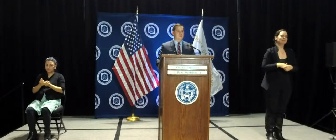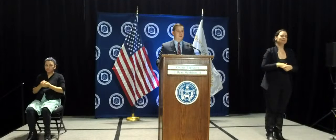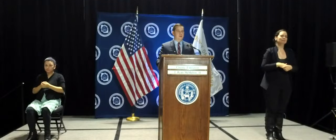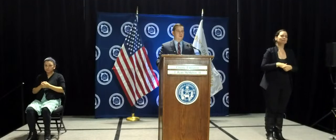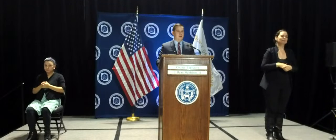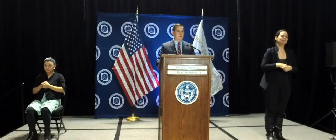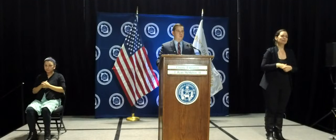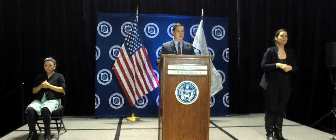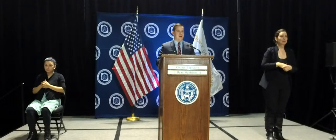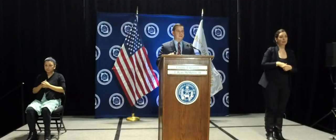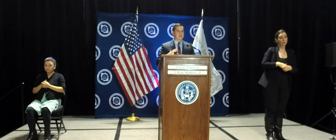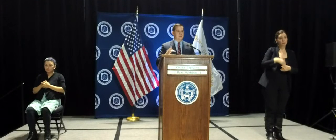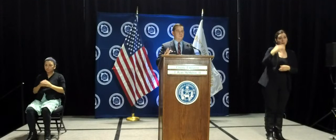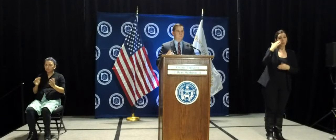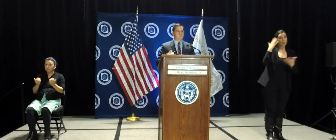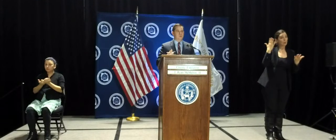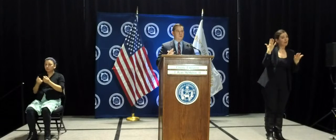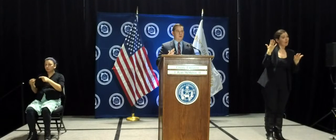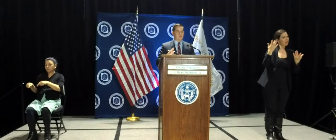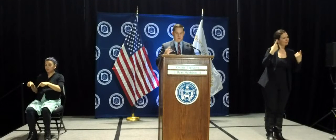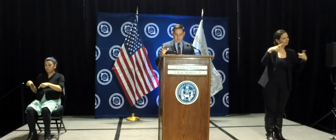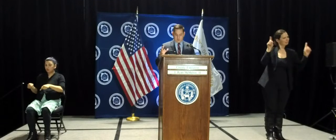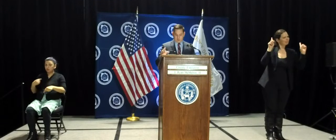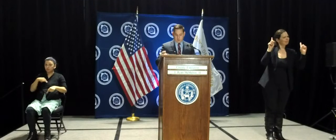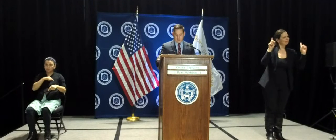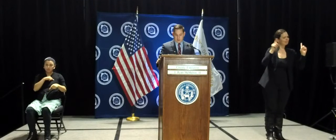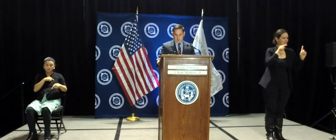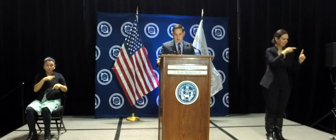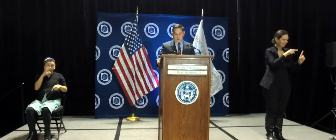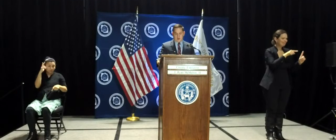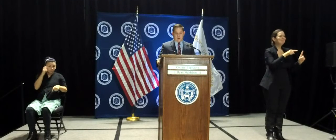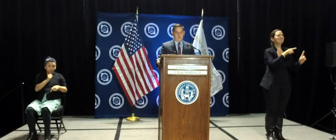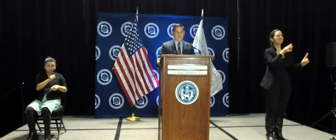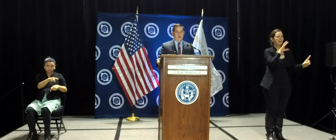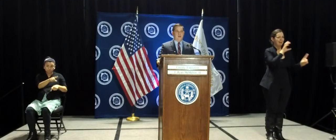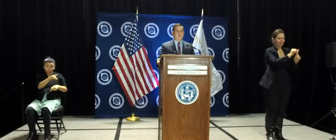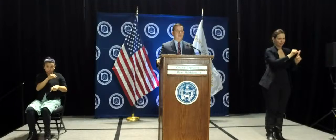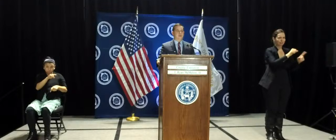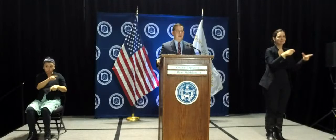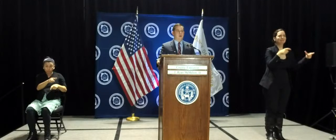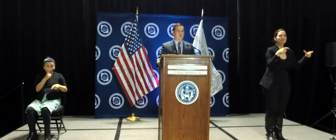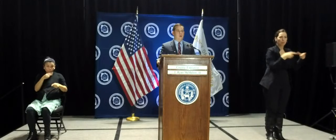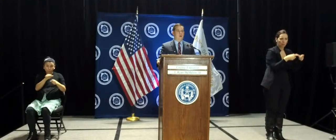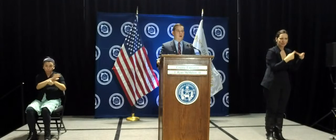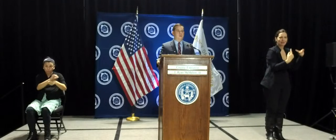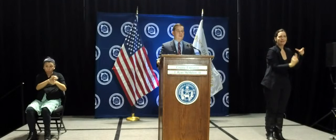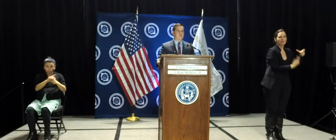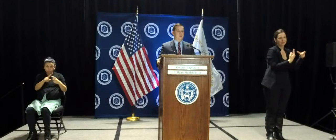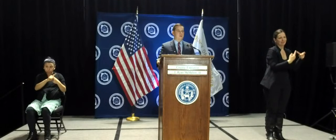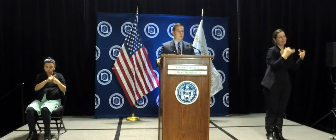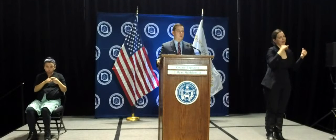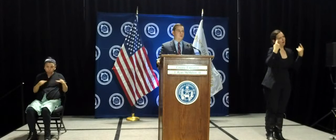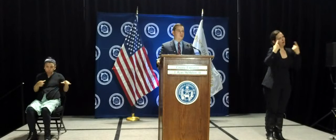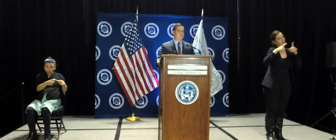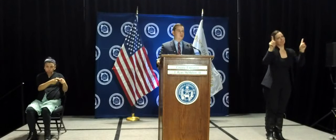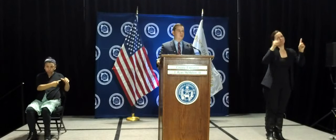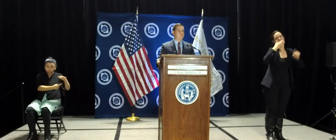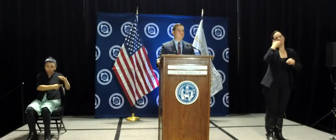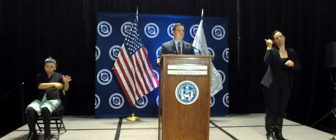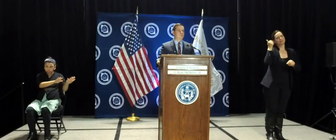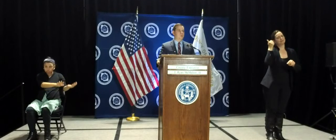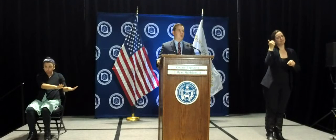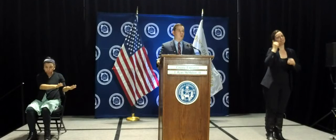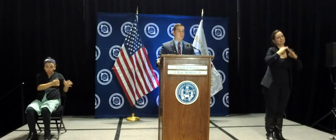we've isolated the virus, we box it in so that we limit the spread, trying to get that RT factor, the rate of